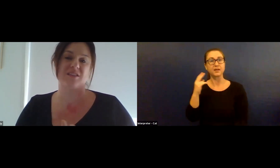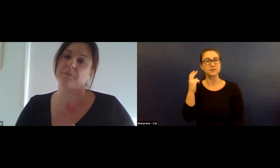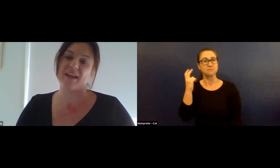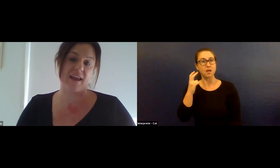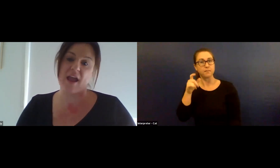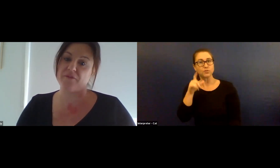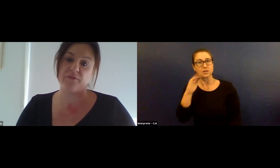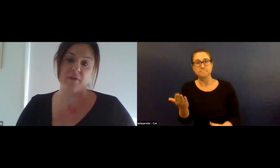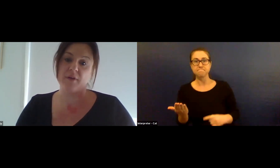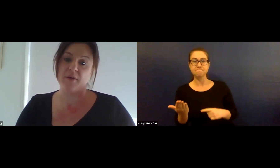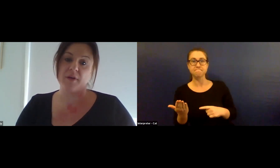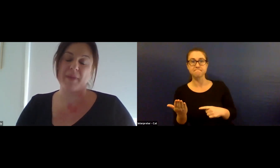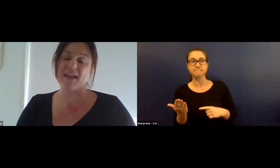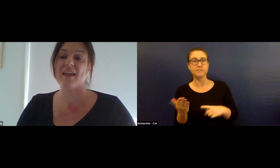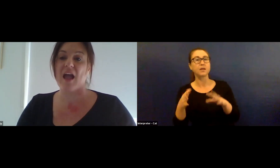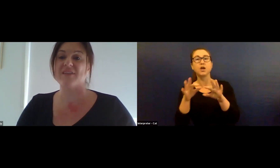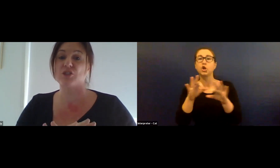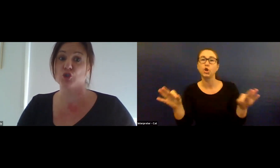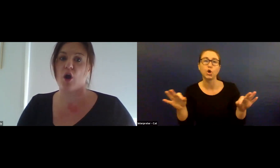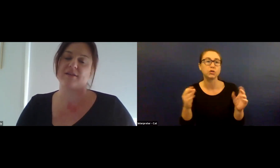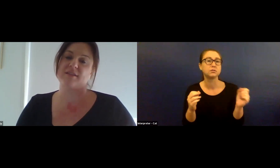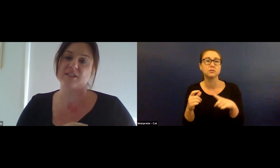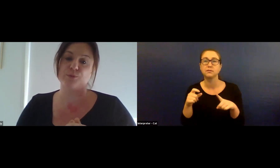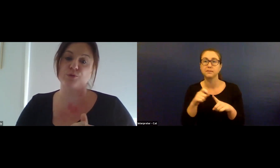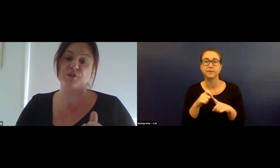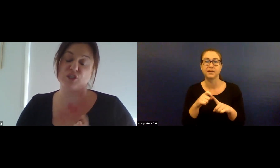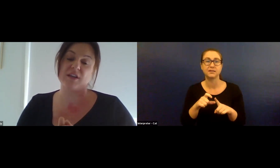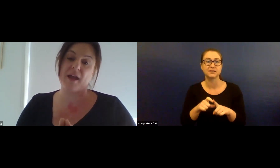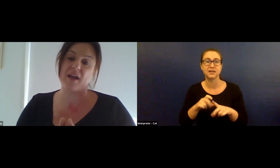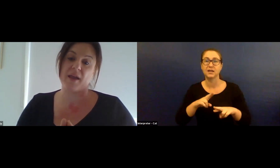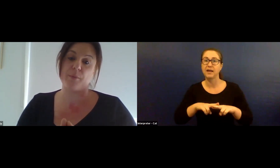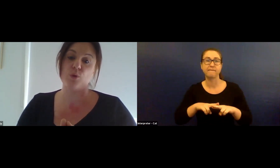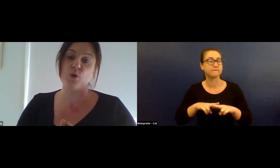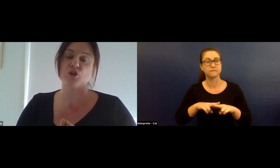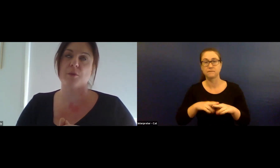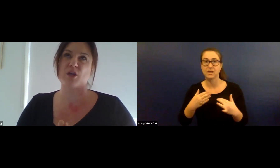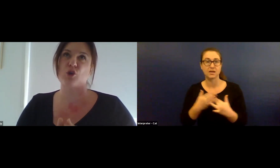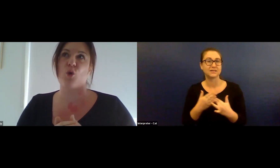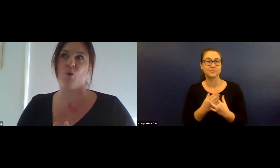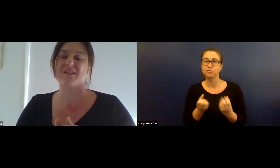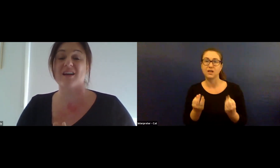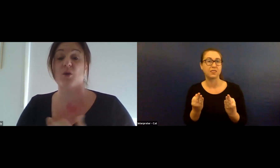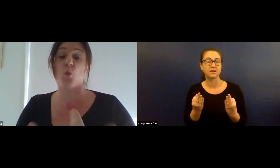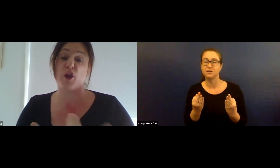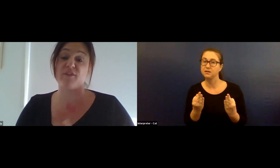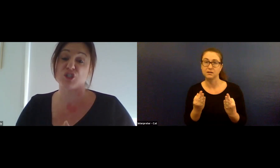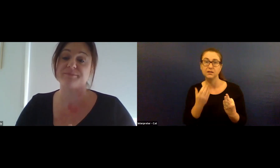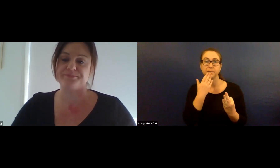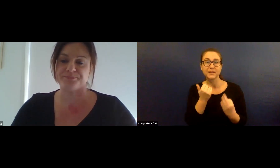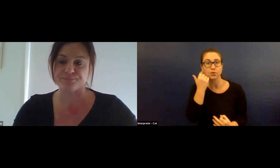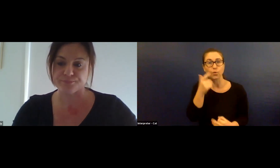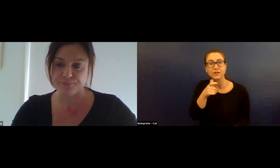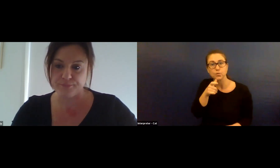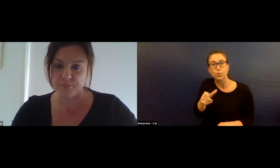and not in PDF. PDF is not accessible to vision impaired people, so make sure you always send a Word